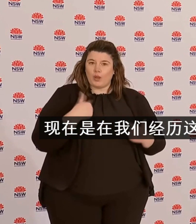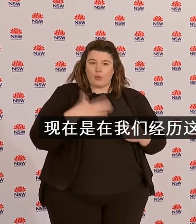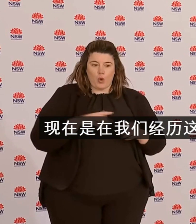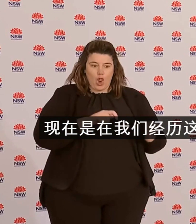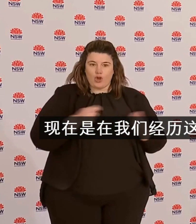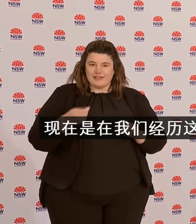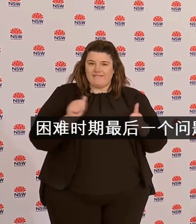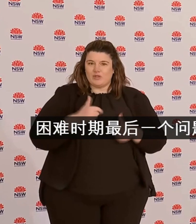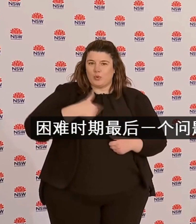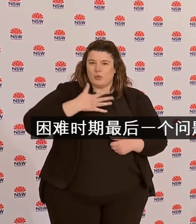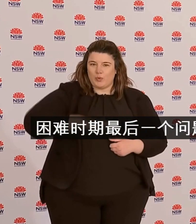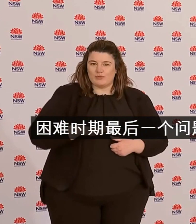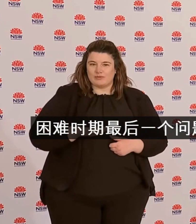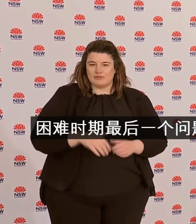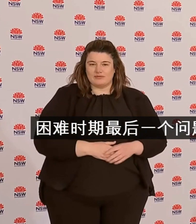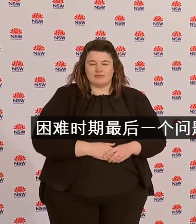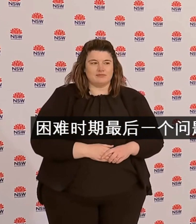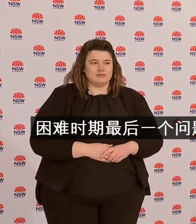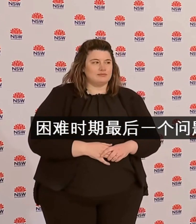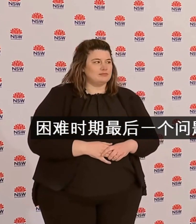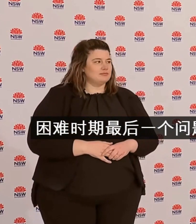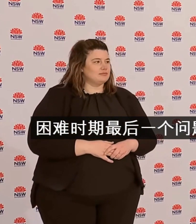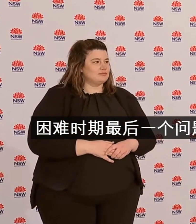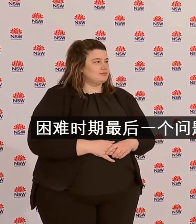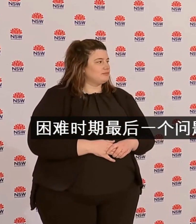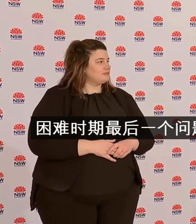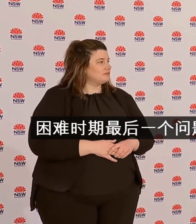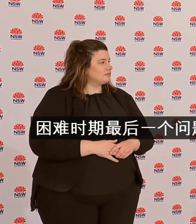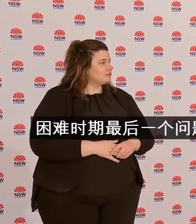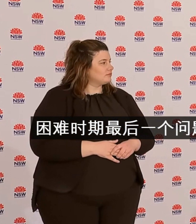possible whilst we're going through these difficult times.